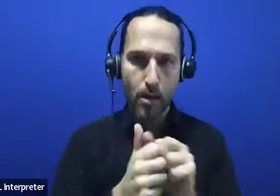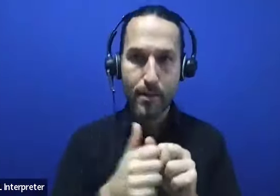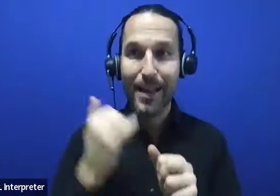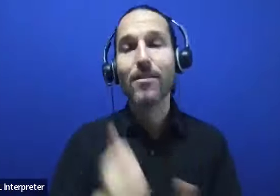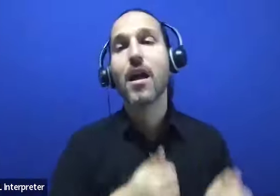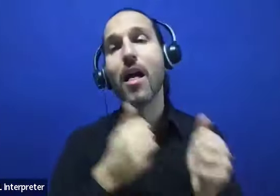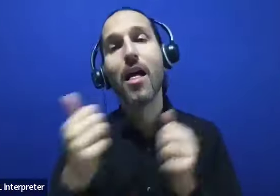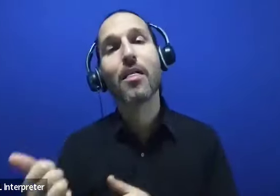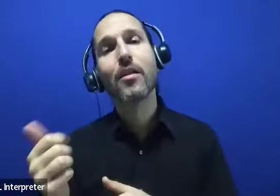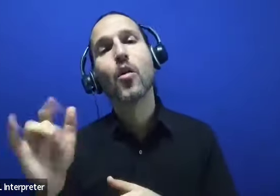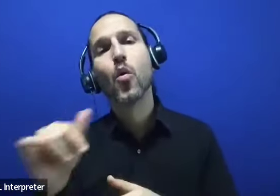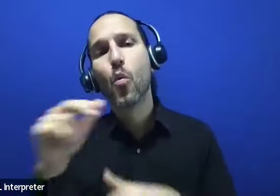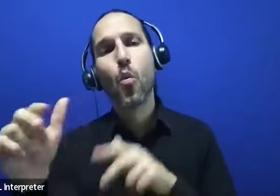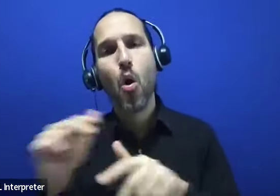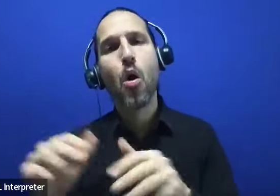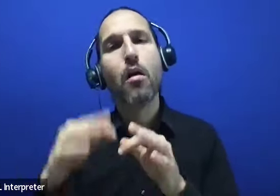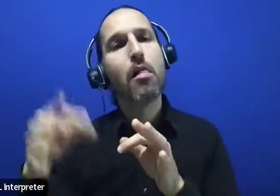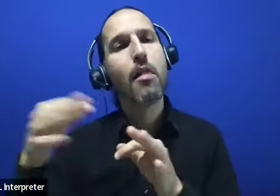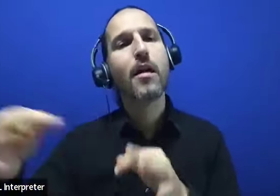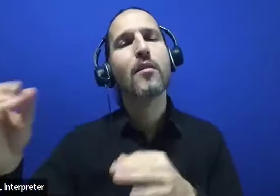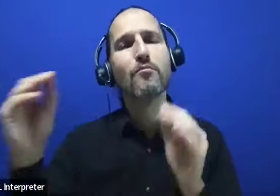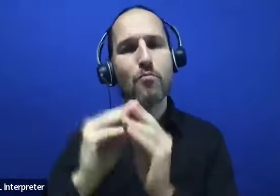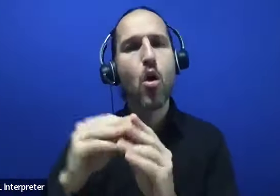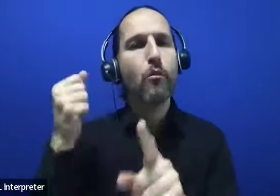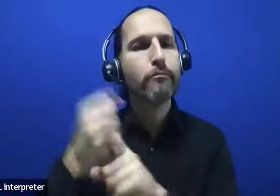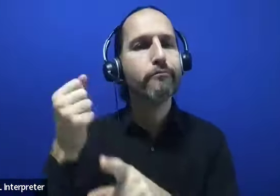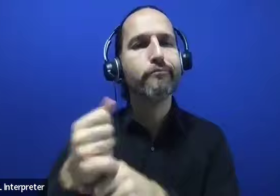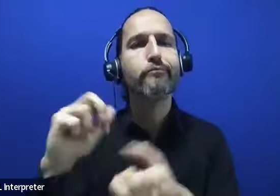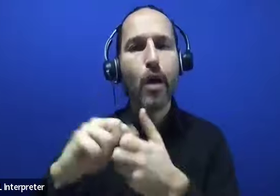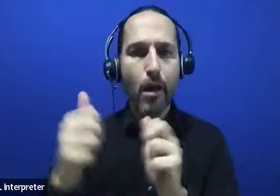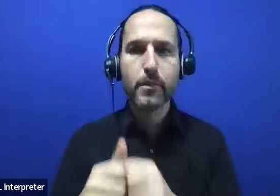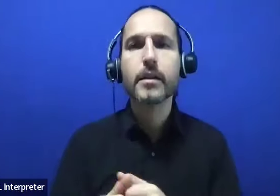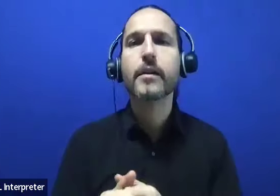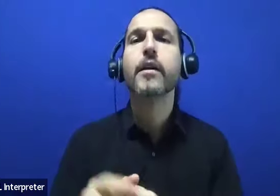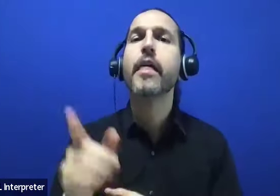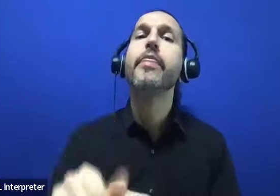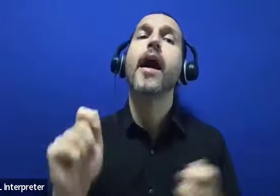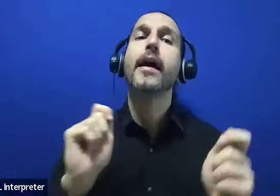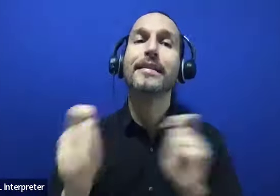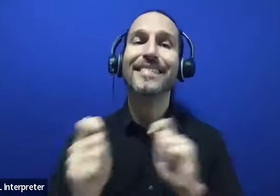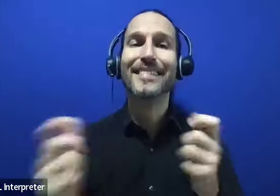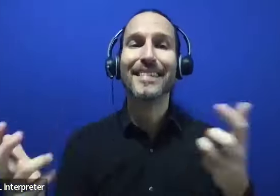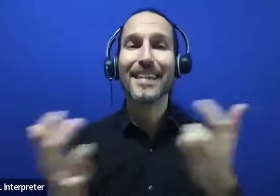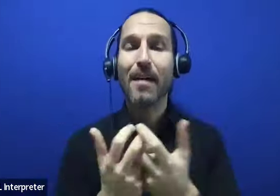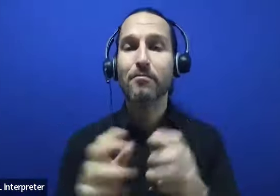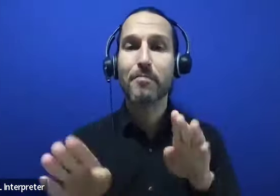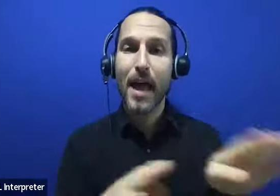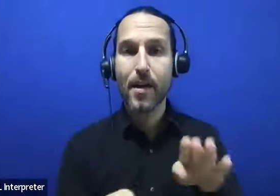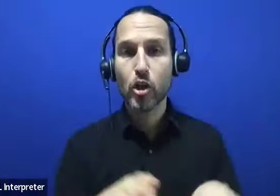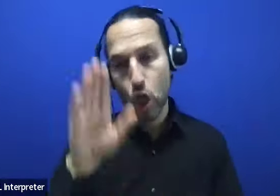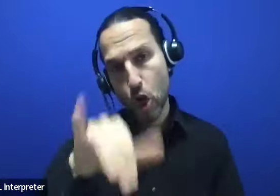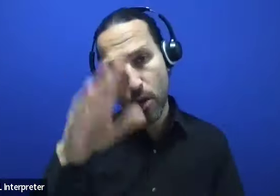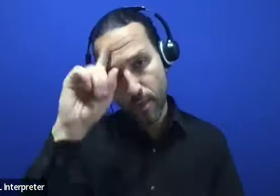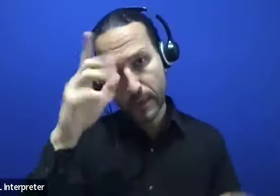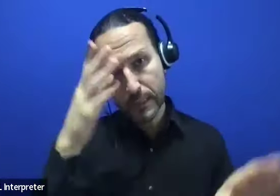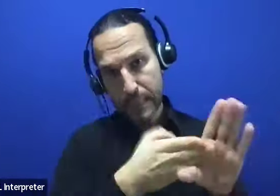that walk later, more problems. So, for example, adaptive behavior. That's a